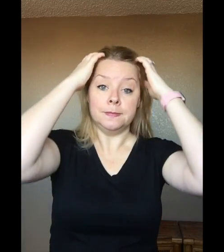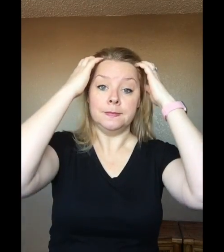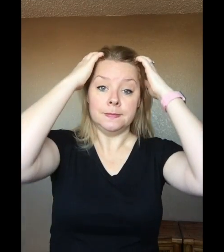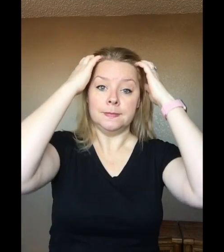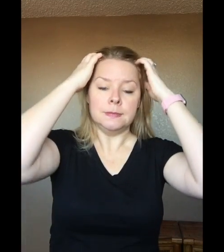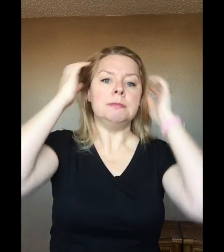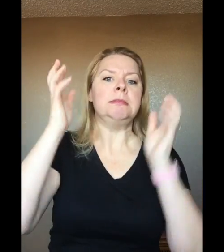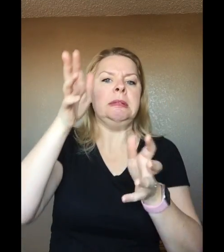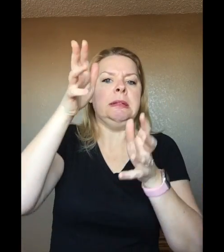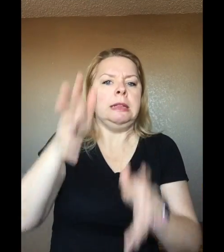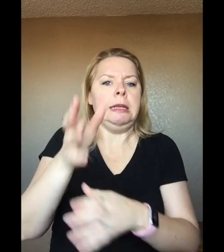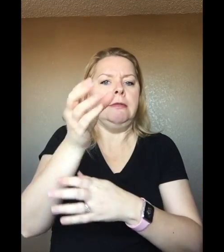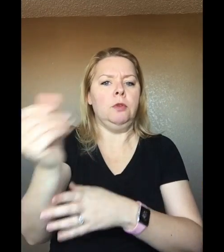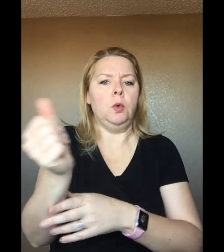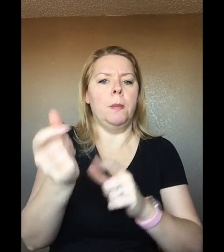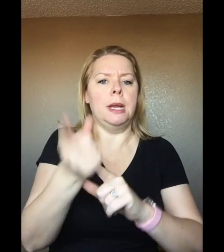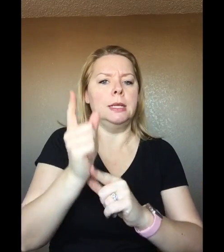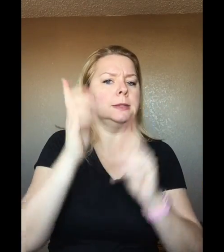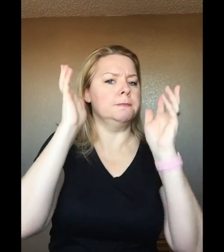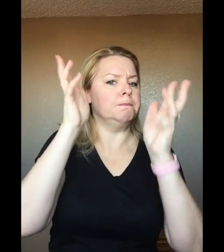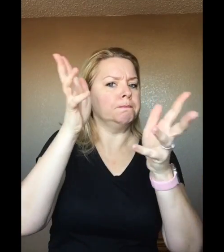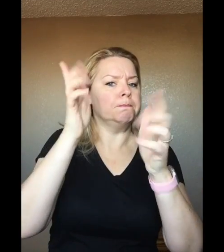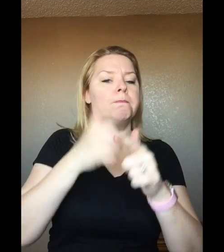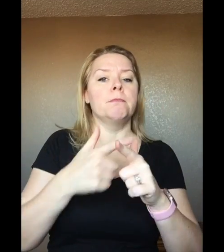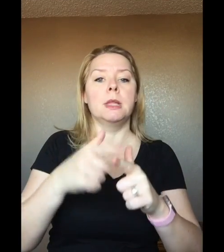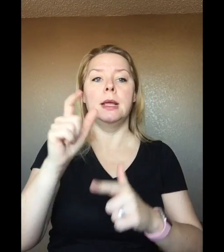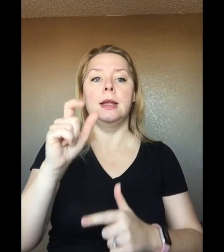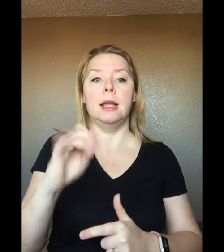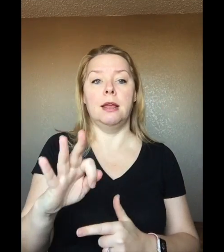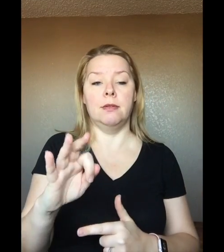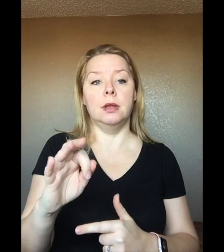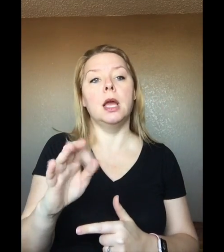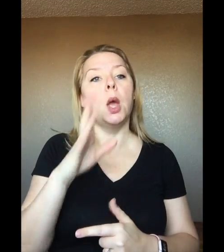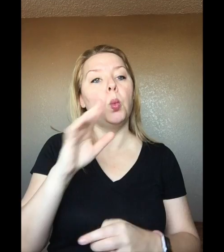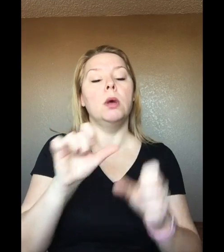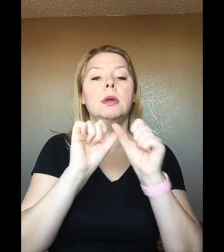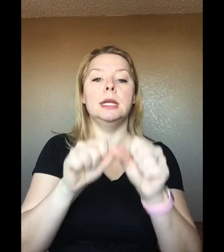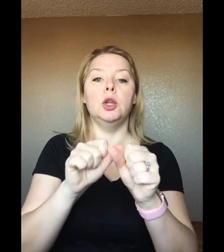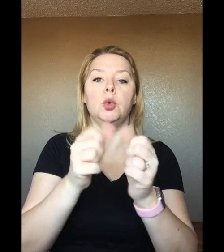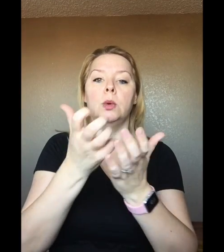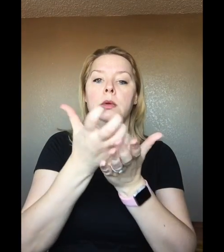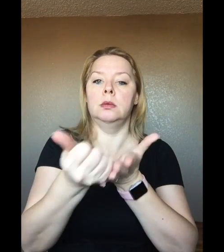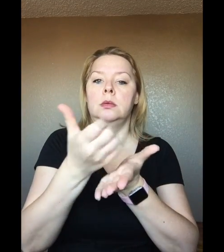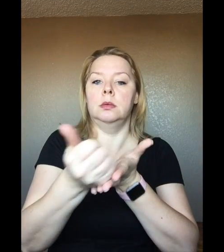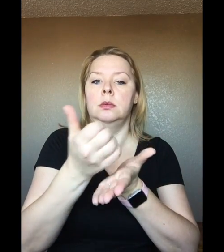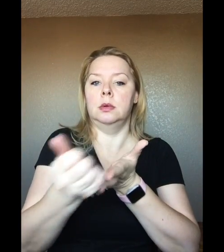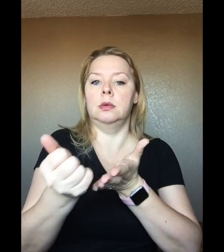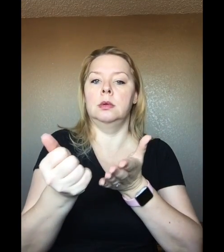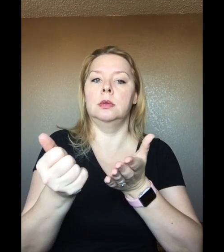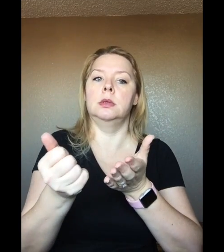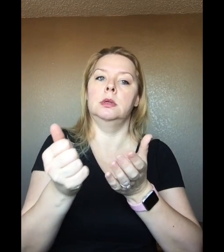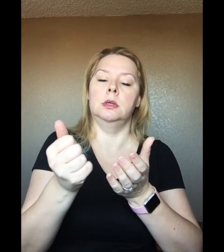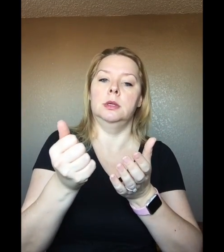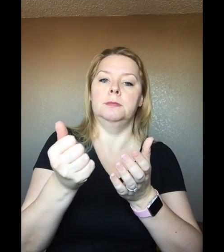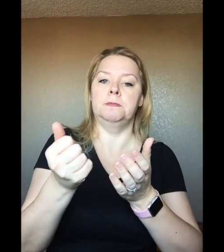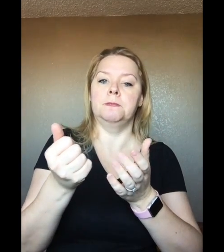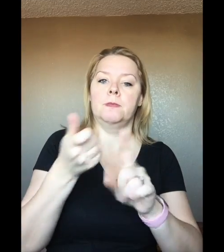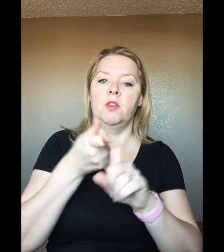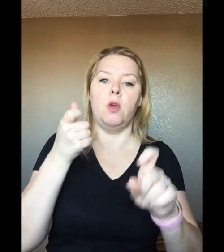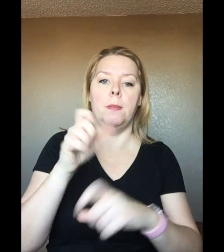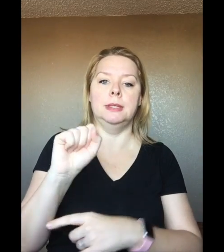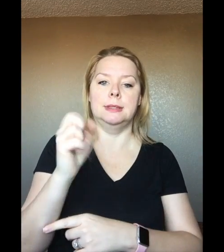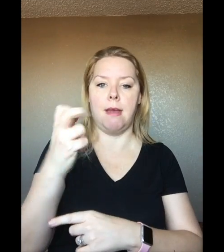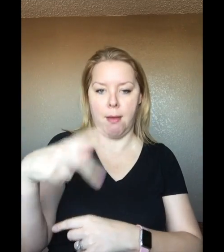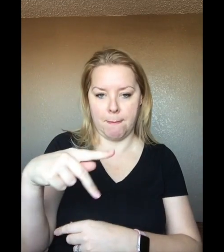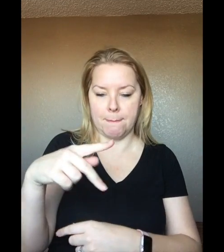scrubbing, leave it on for a few minutes. Then if you're worried, and it'll continue activating and pulling dirt and oil